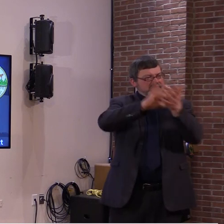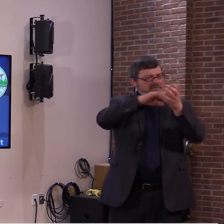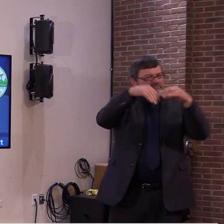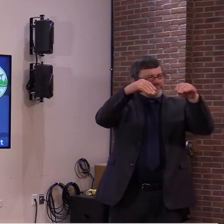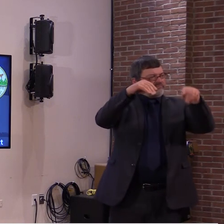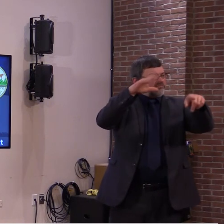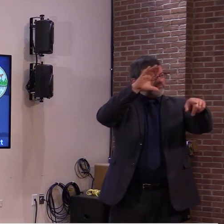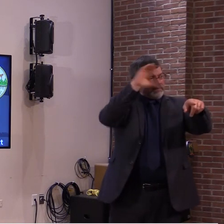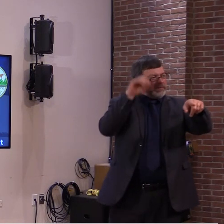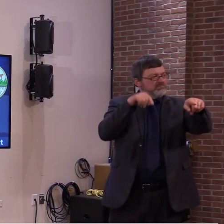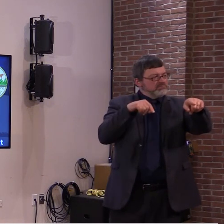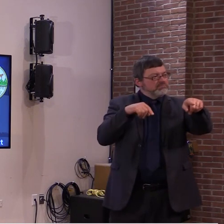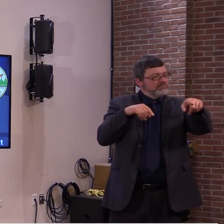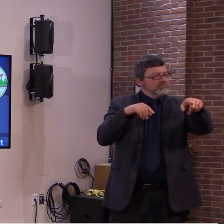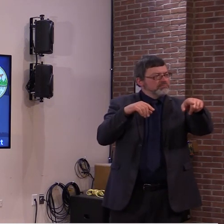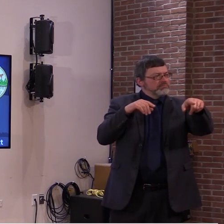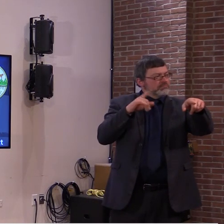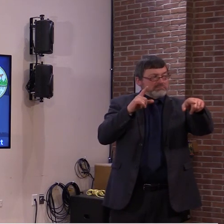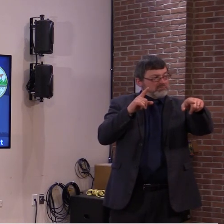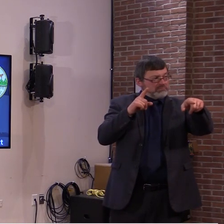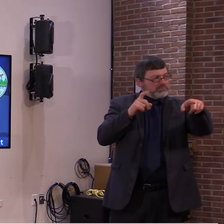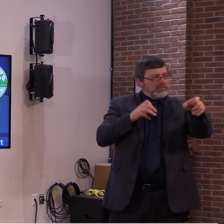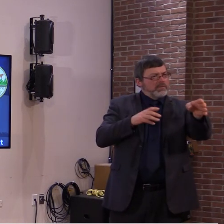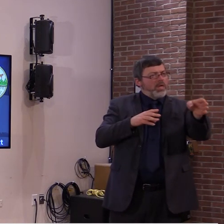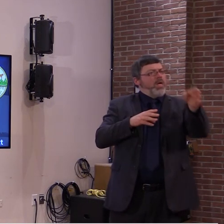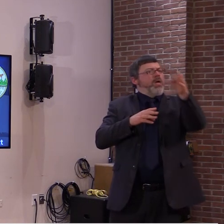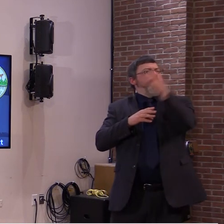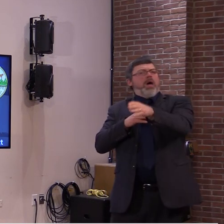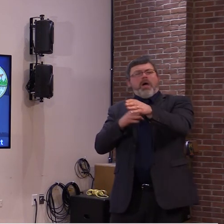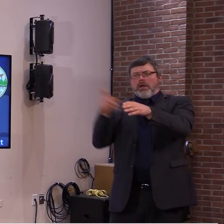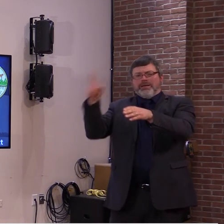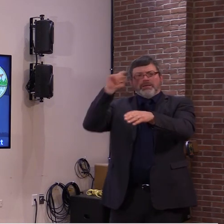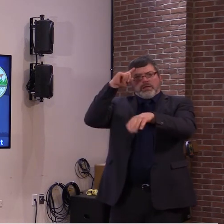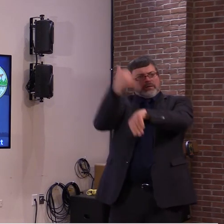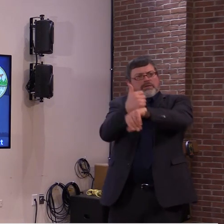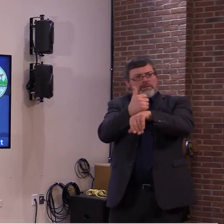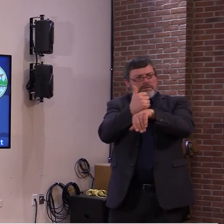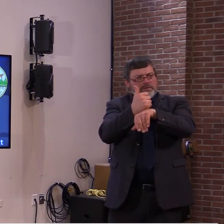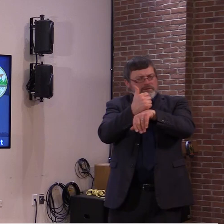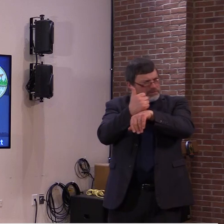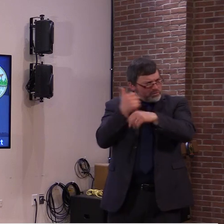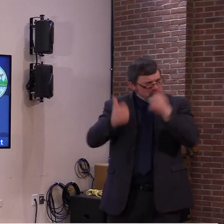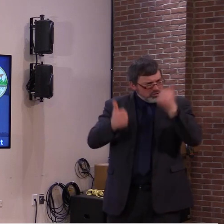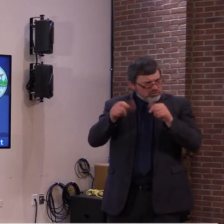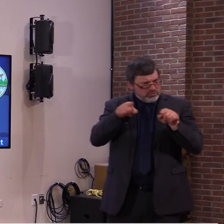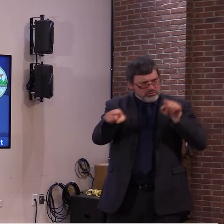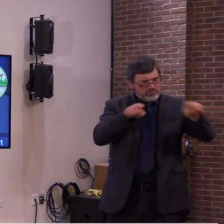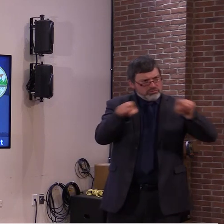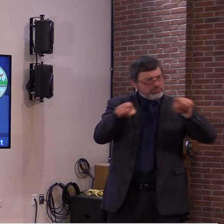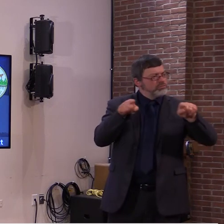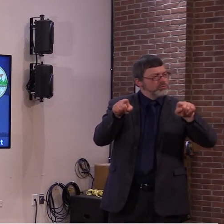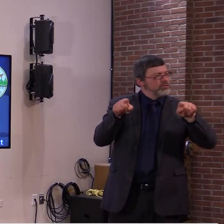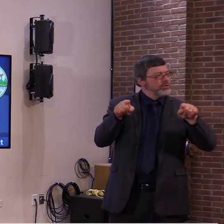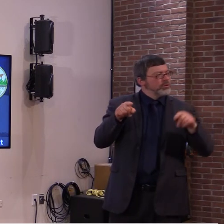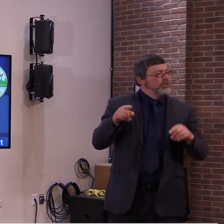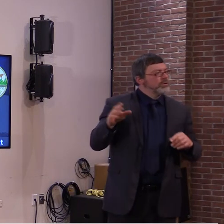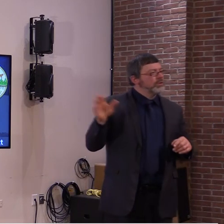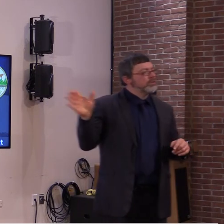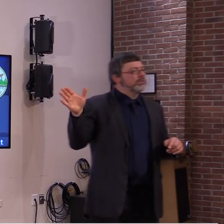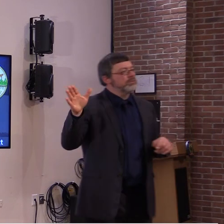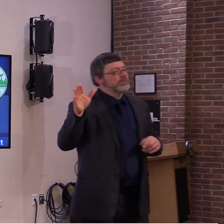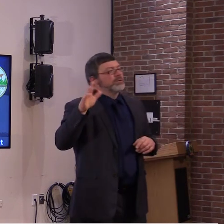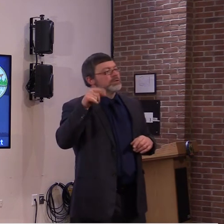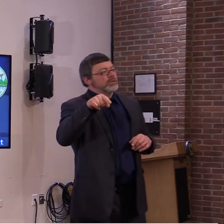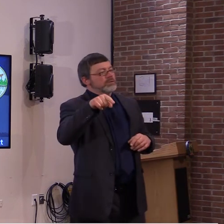are those things that the state is running? Yeah, I believe it's under the pharmacies, but Secretary Smith? Yeah, that's